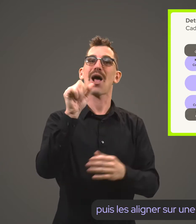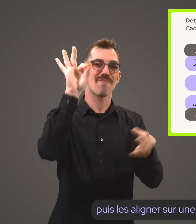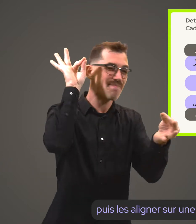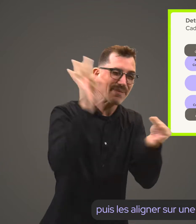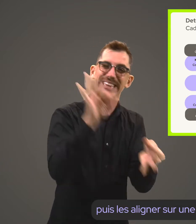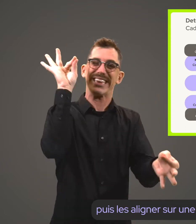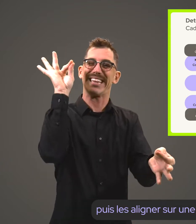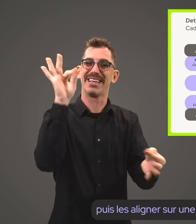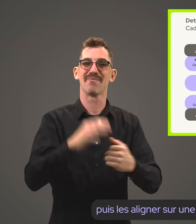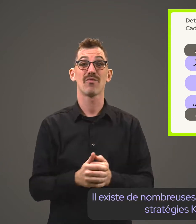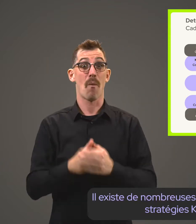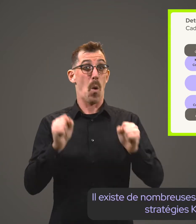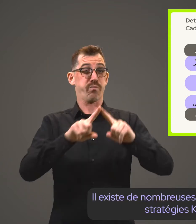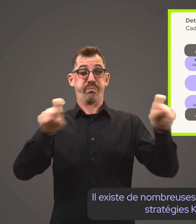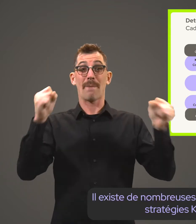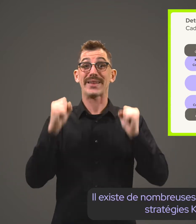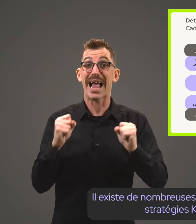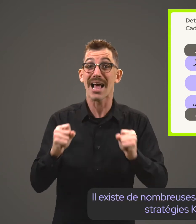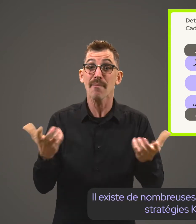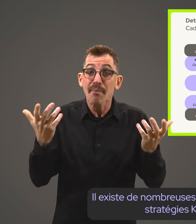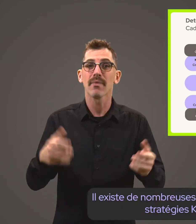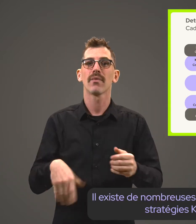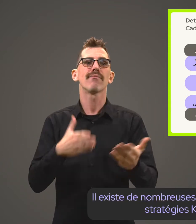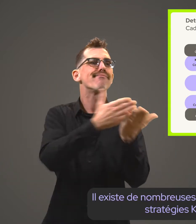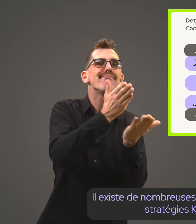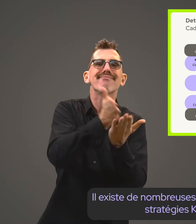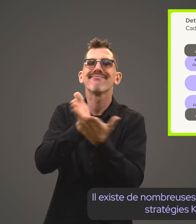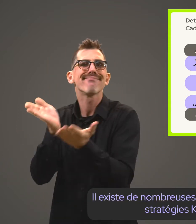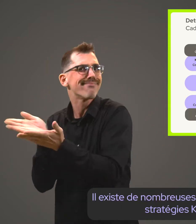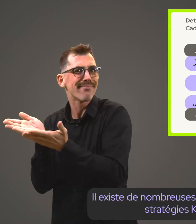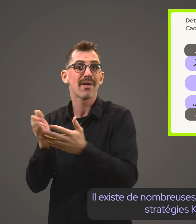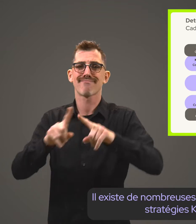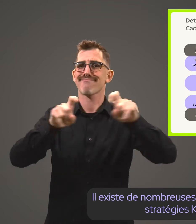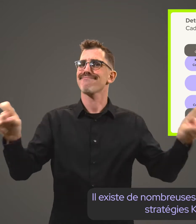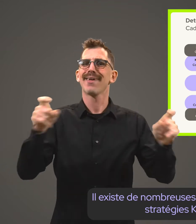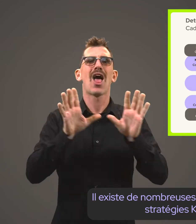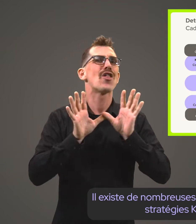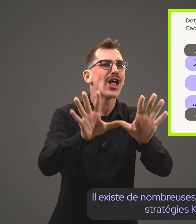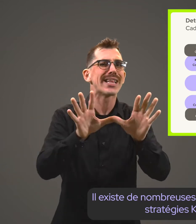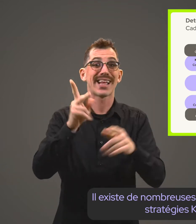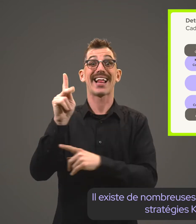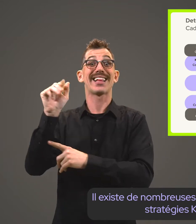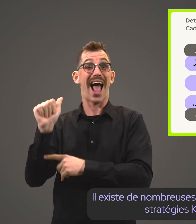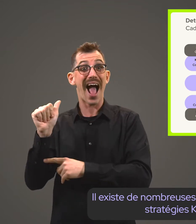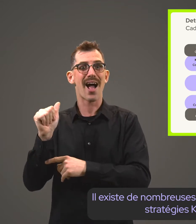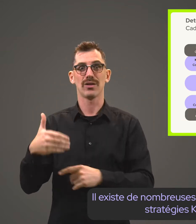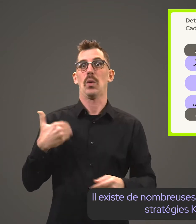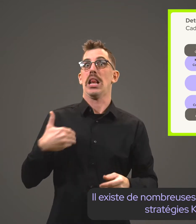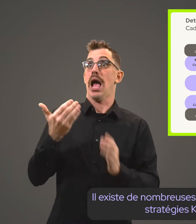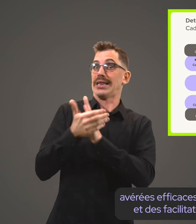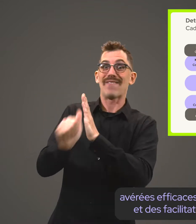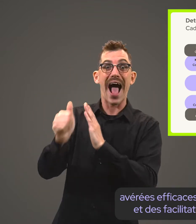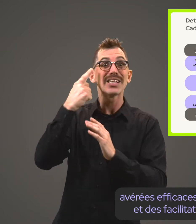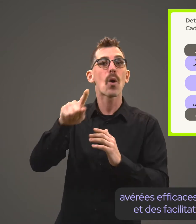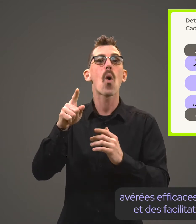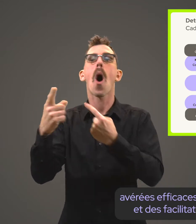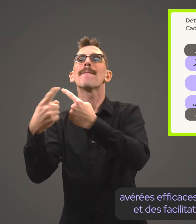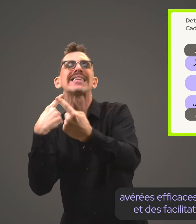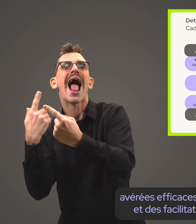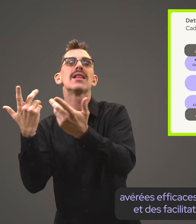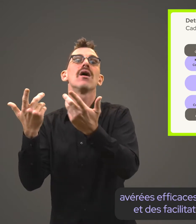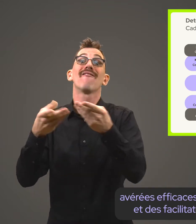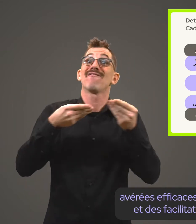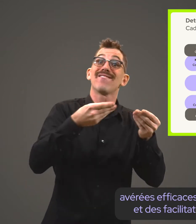KT strategy. There exists many taxonomies with various KT strategies that have been found to be effective